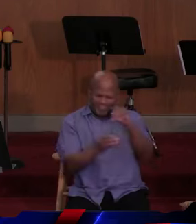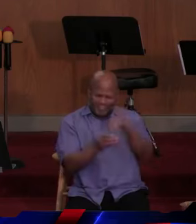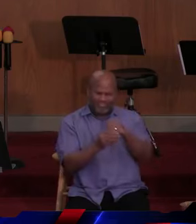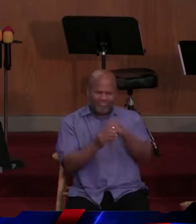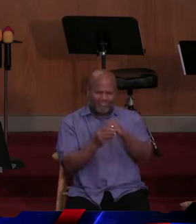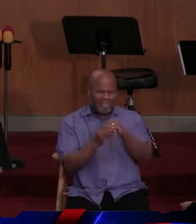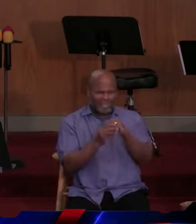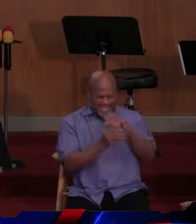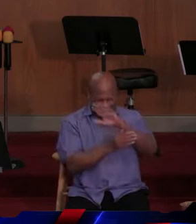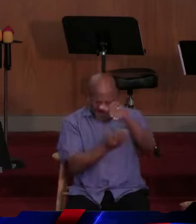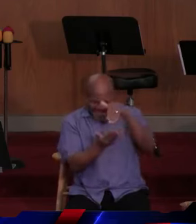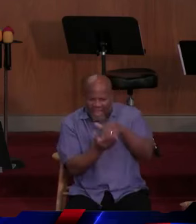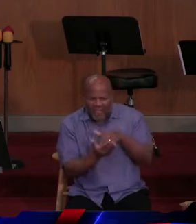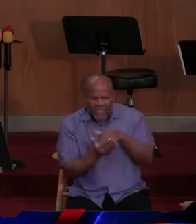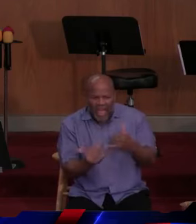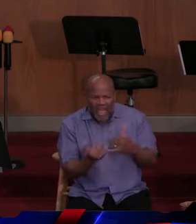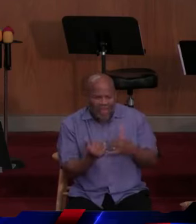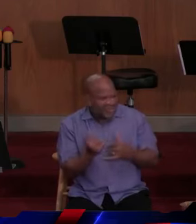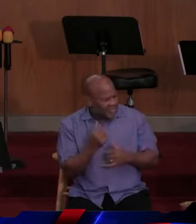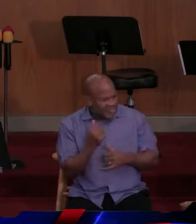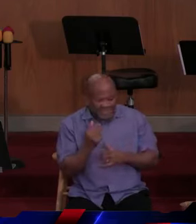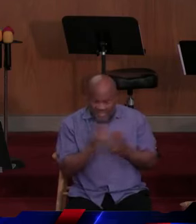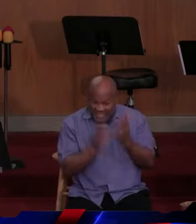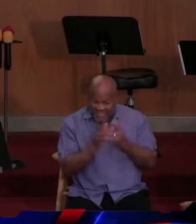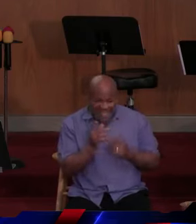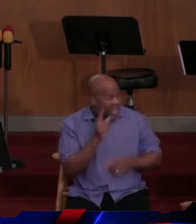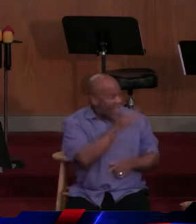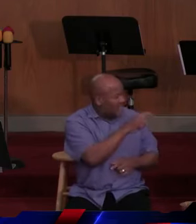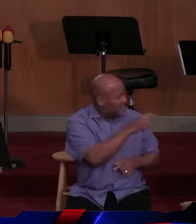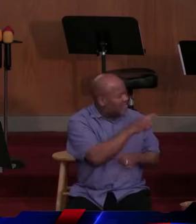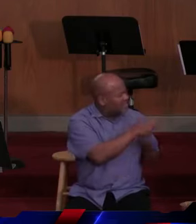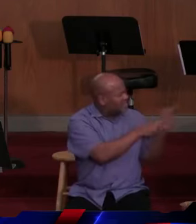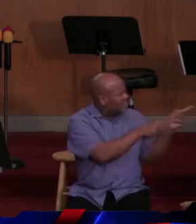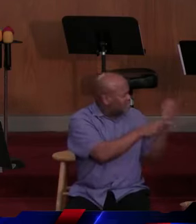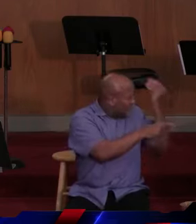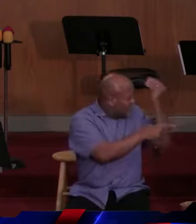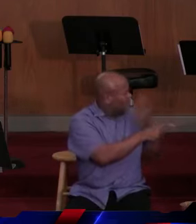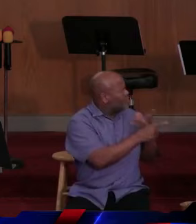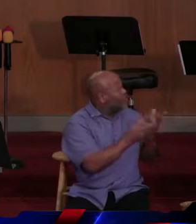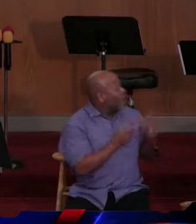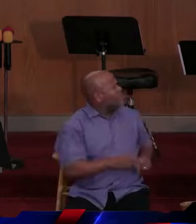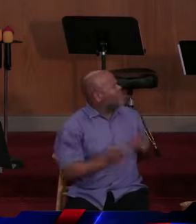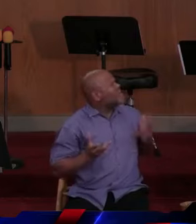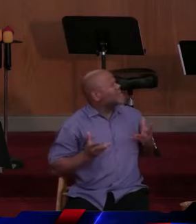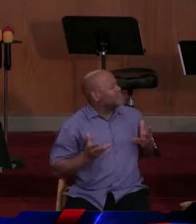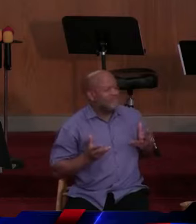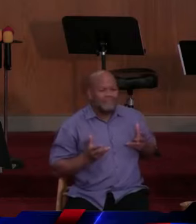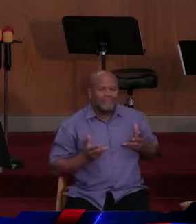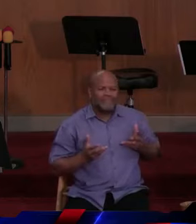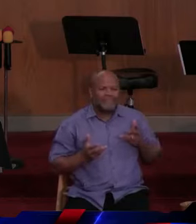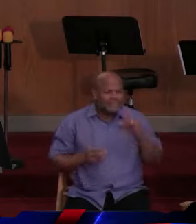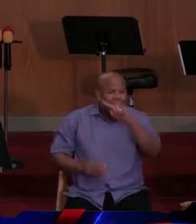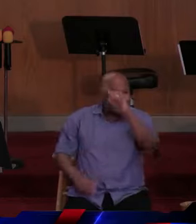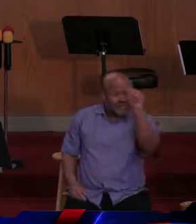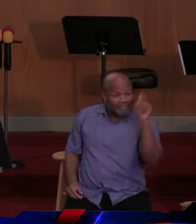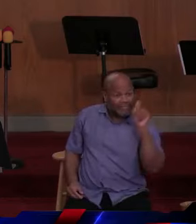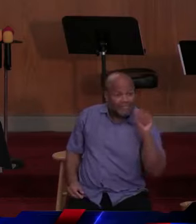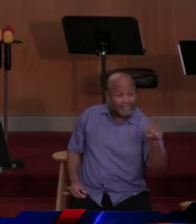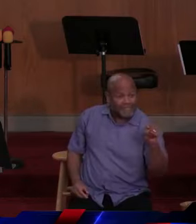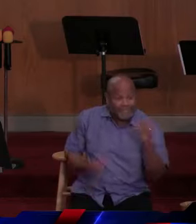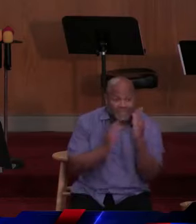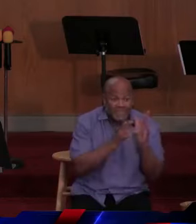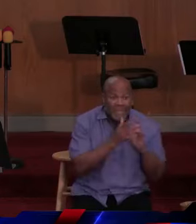Jerusalem. And now he's asking them to tell him what occurred. I got a question. If Jesus asked